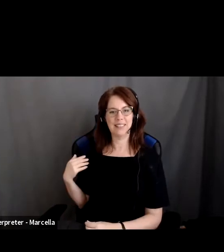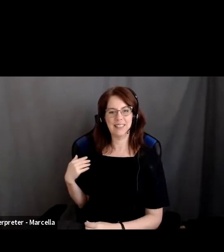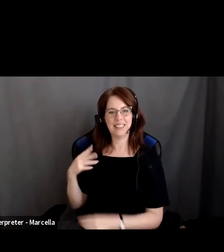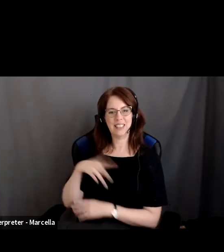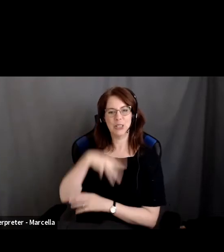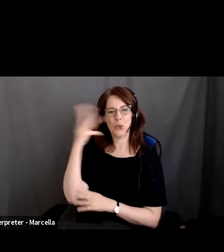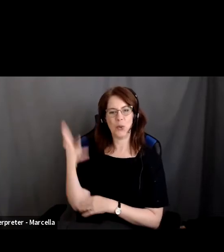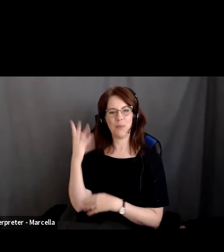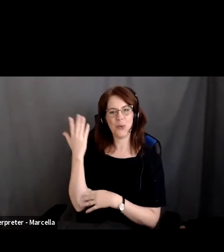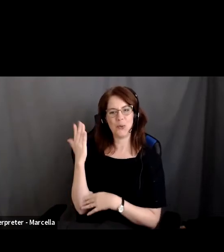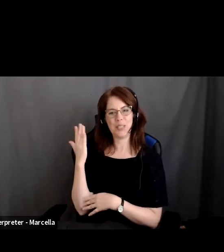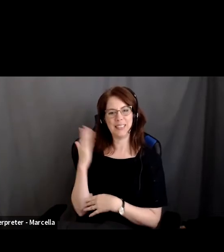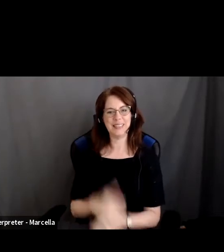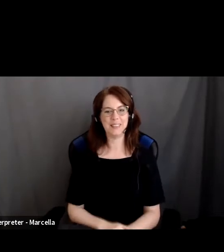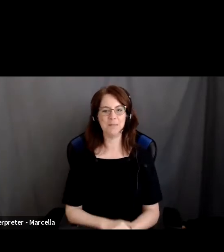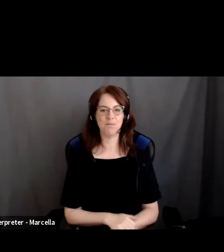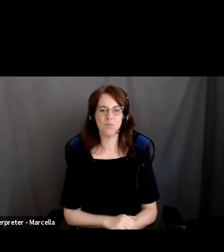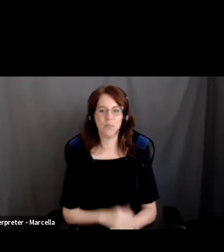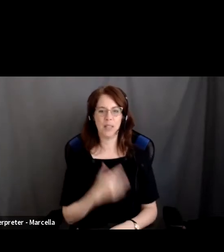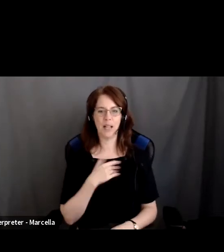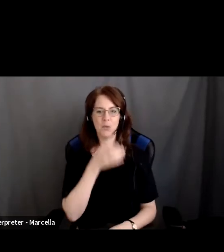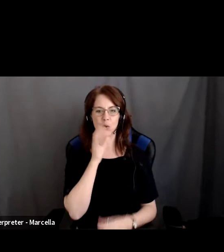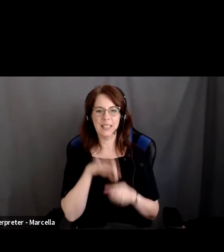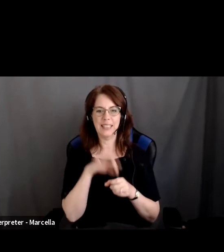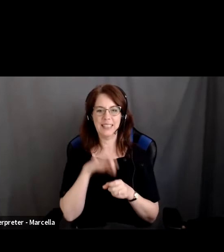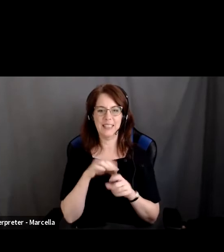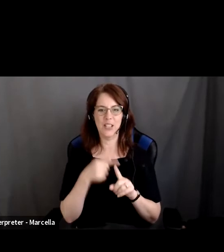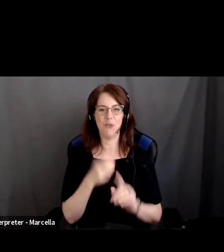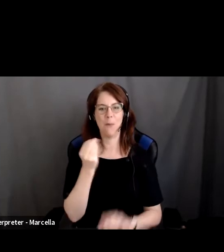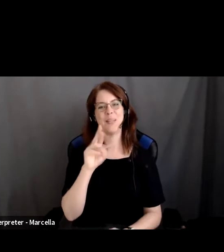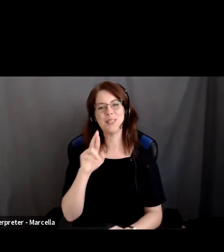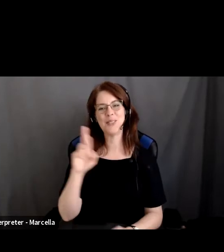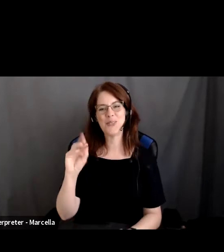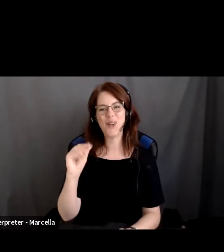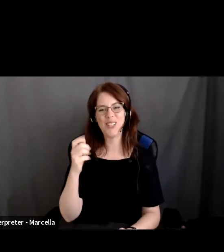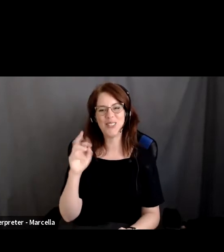rainbow tree. And I'm drinking tea out of my Mr. Rogers mug.